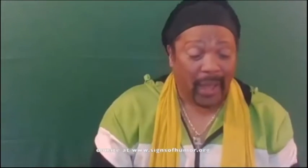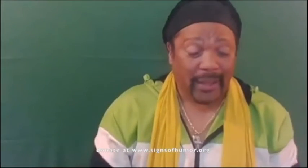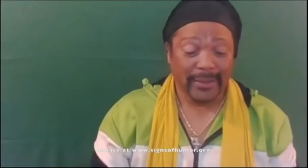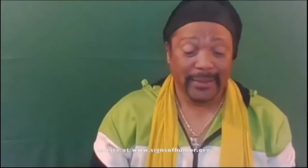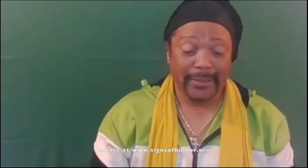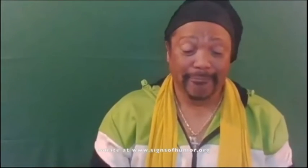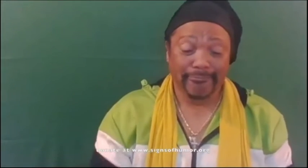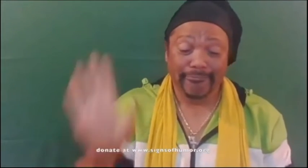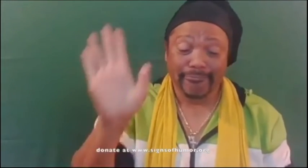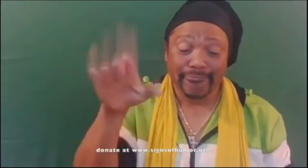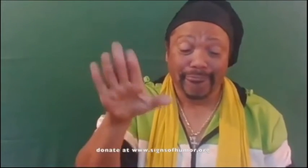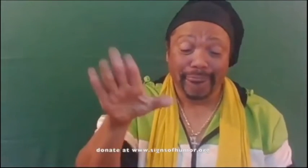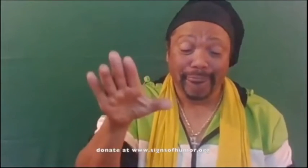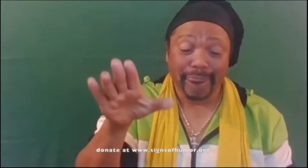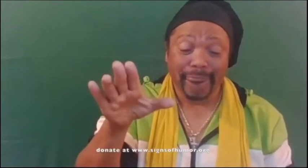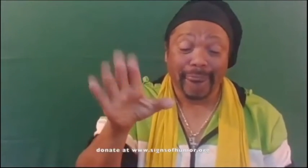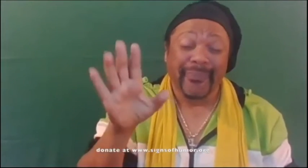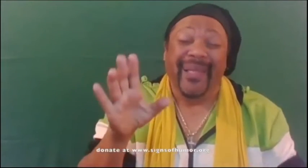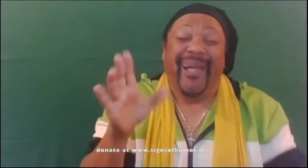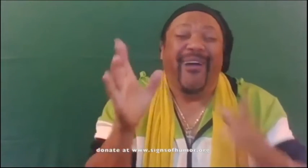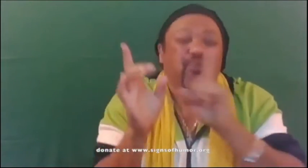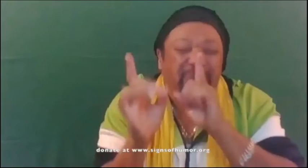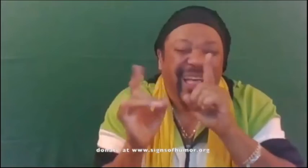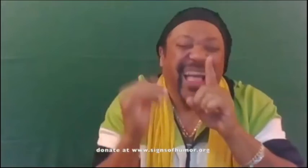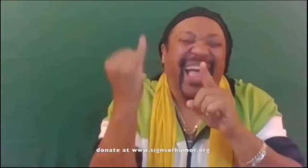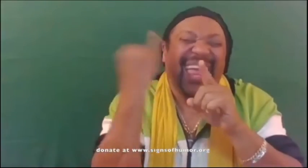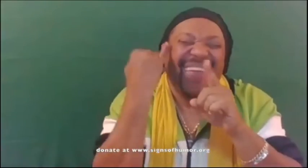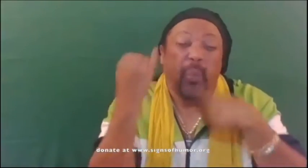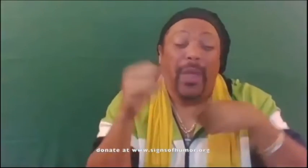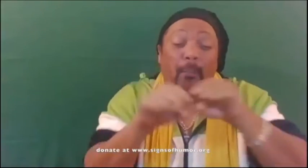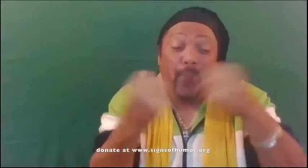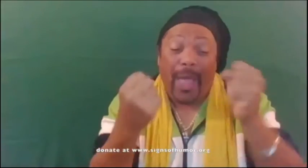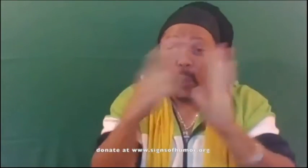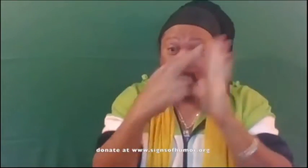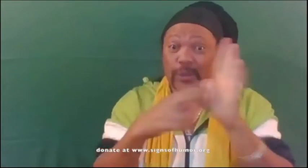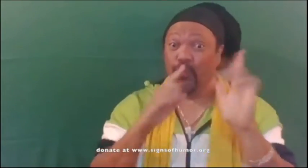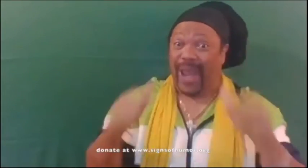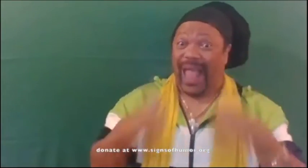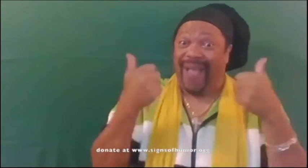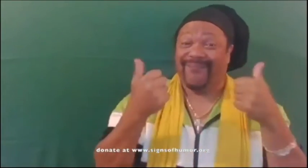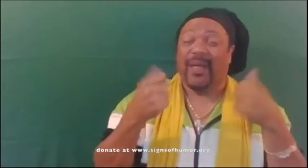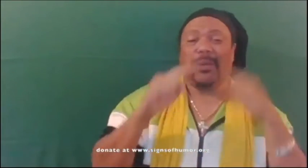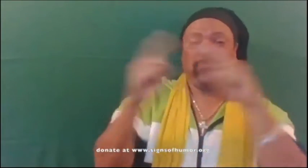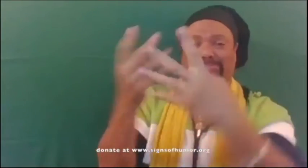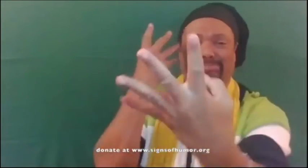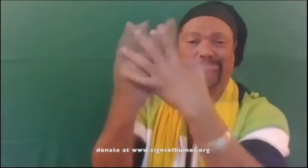That's rule number 1. Really, if we, quote, break the rules of